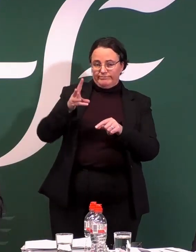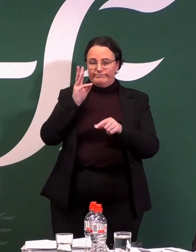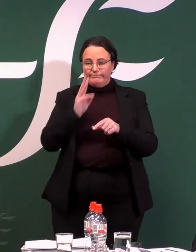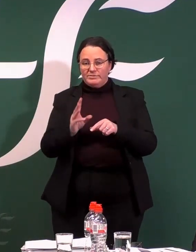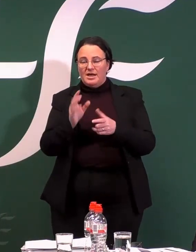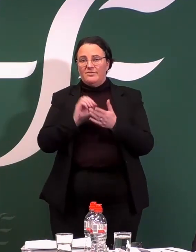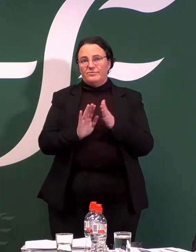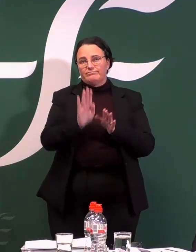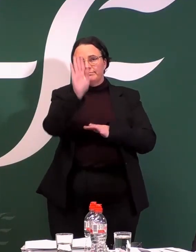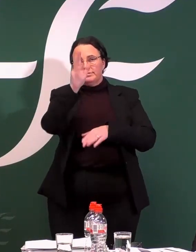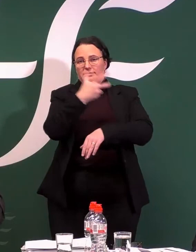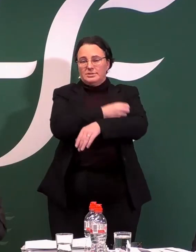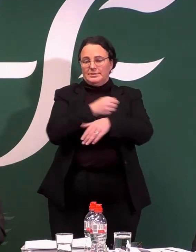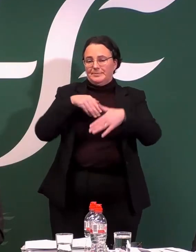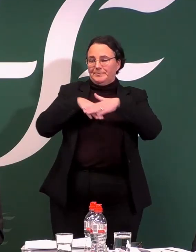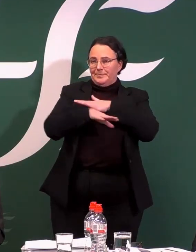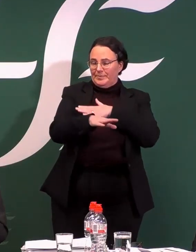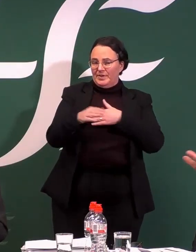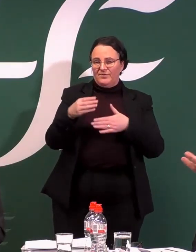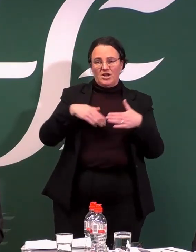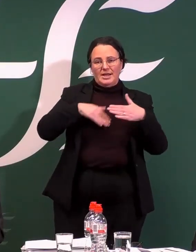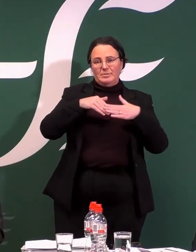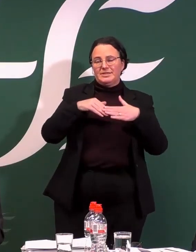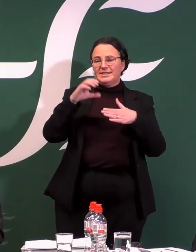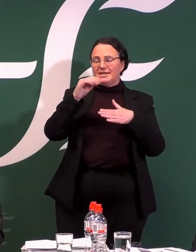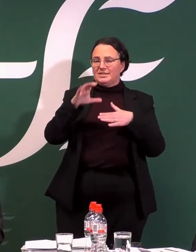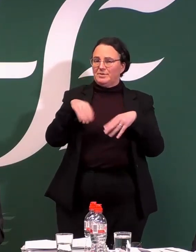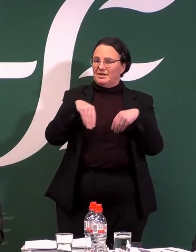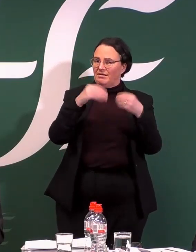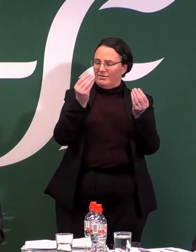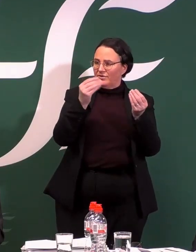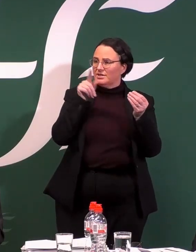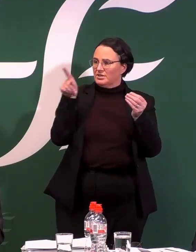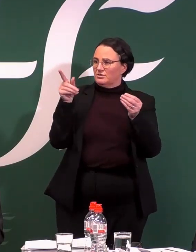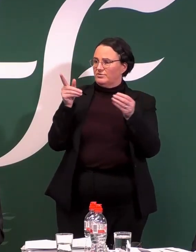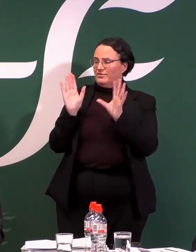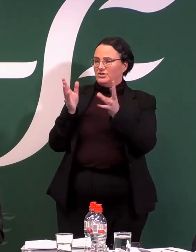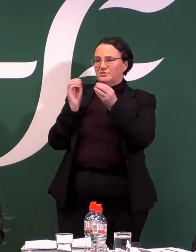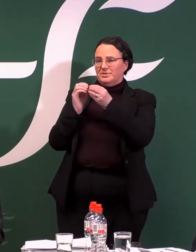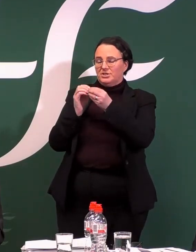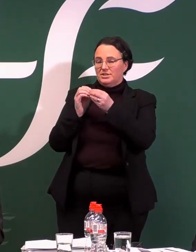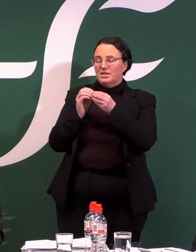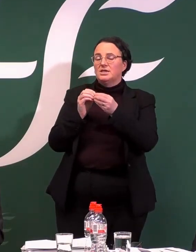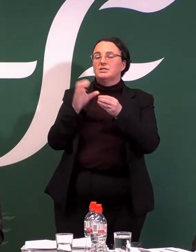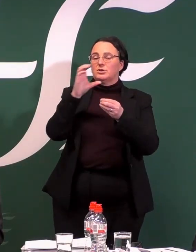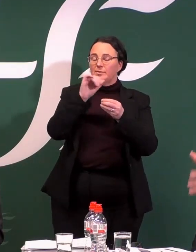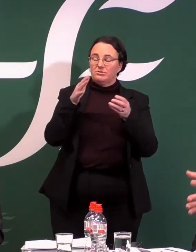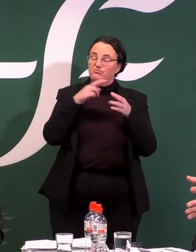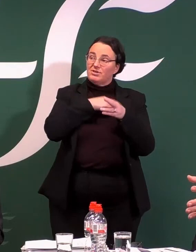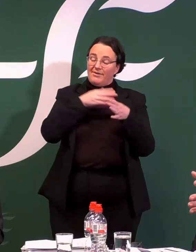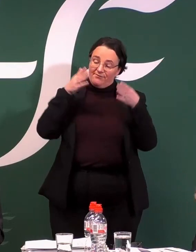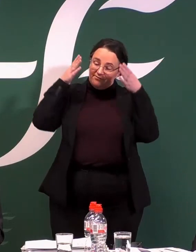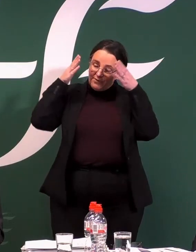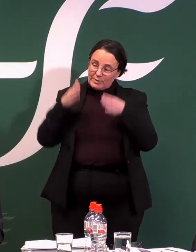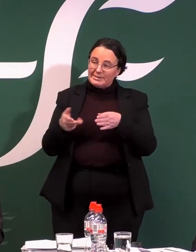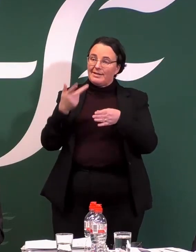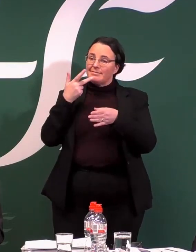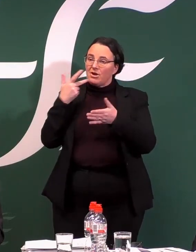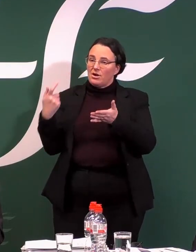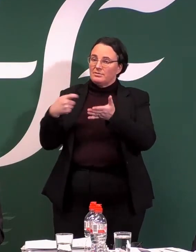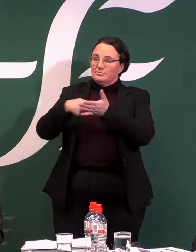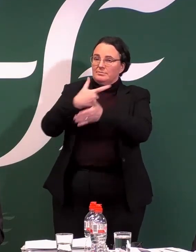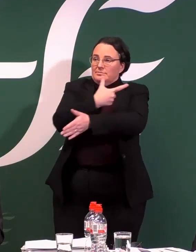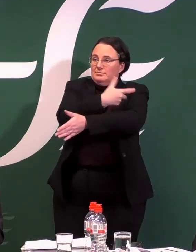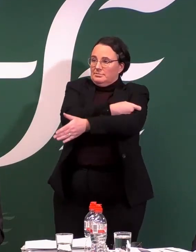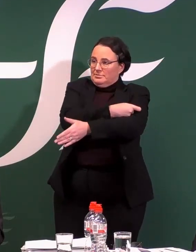very limited number of clinics been offered for that purpose, to avoid the issue that you've just described. So the capacity, if you like, is focused on the booster within the vaccine